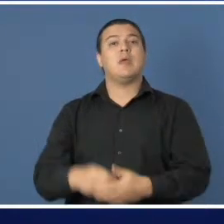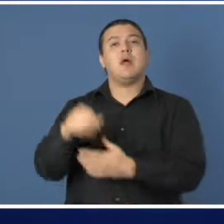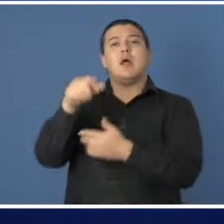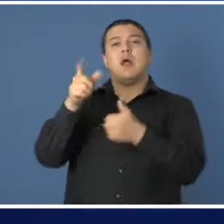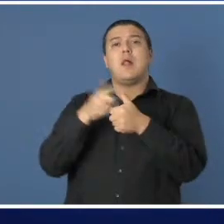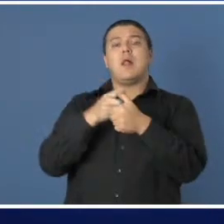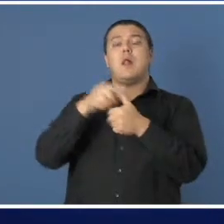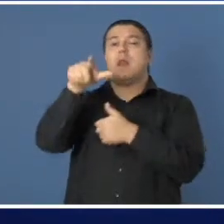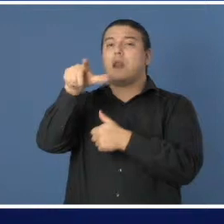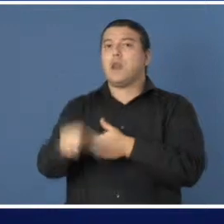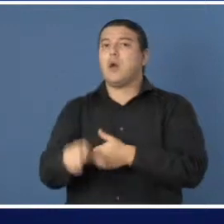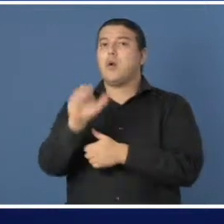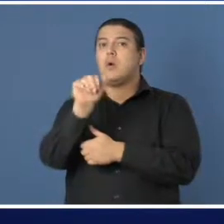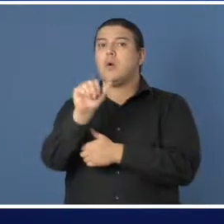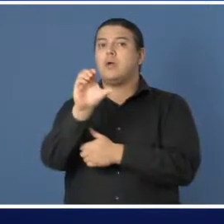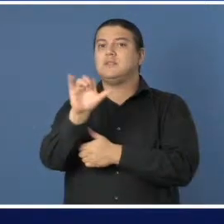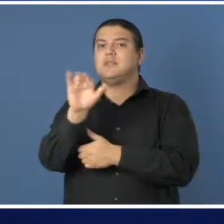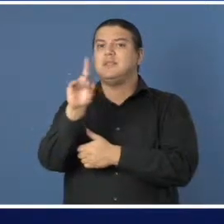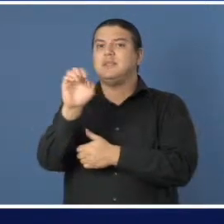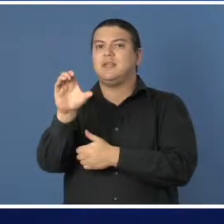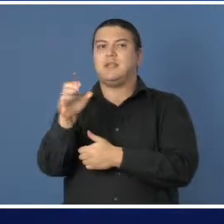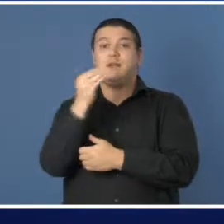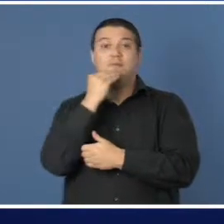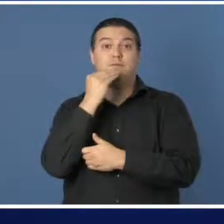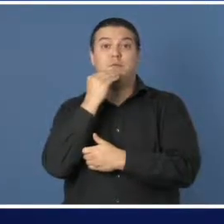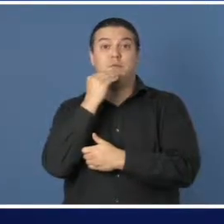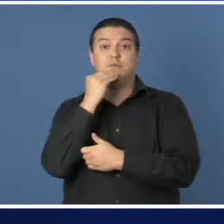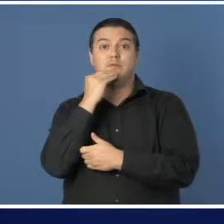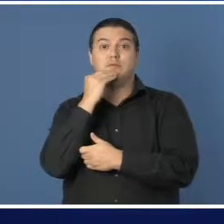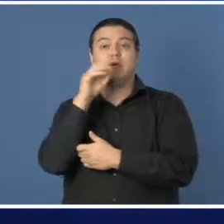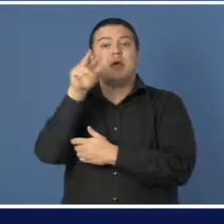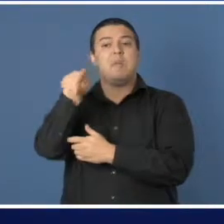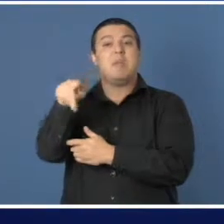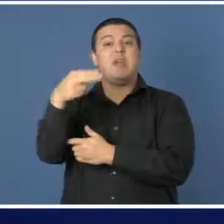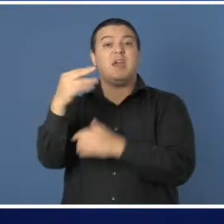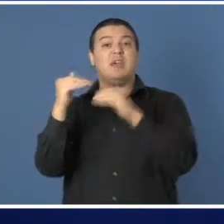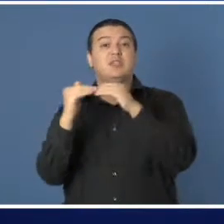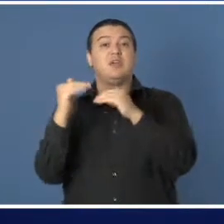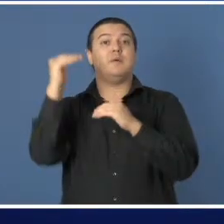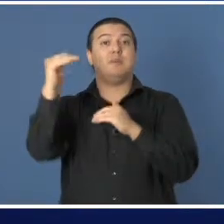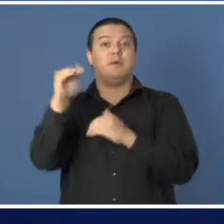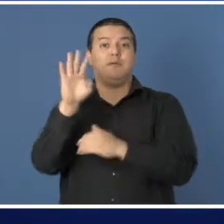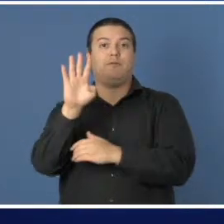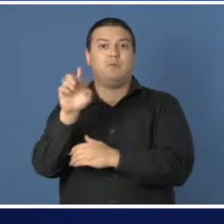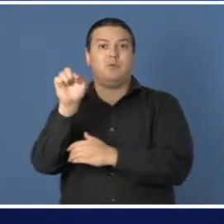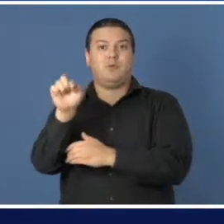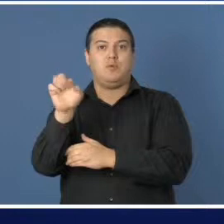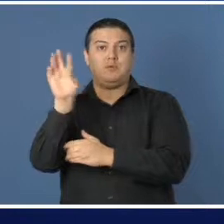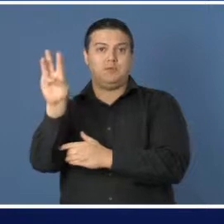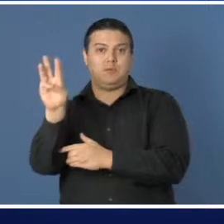Low acidic foods, with a pH greater than 4.6.